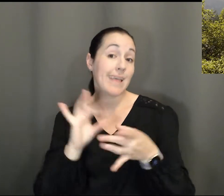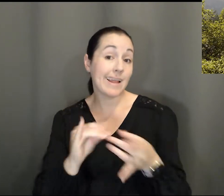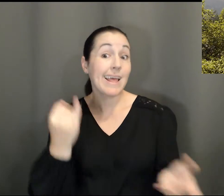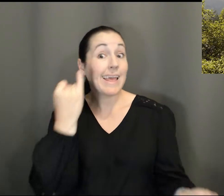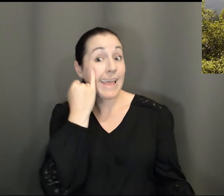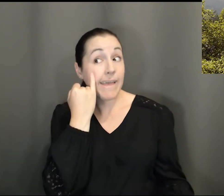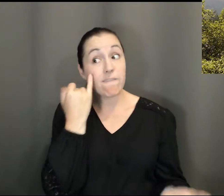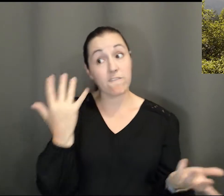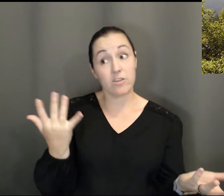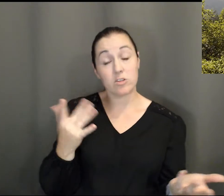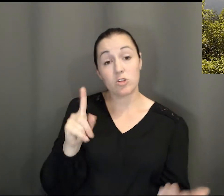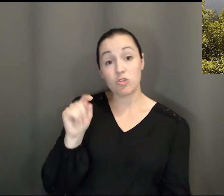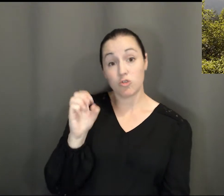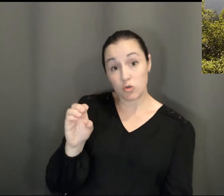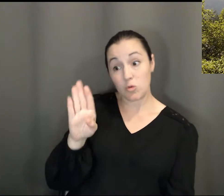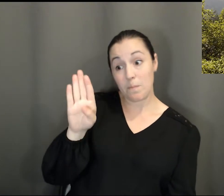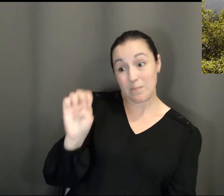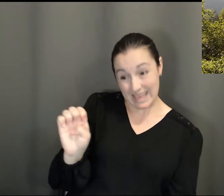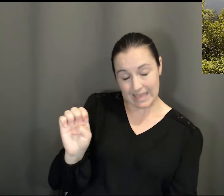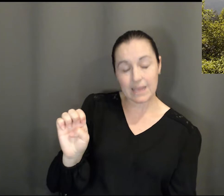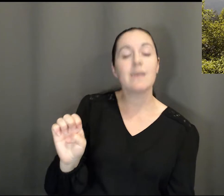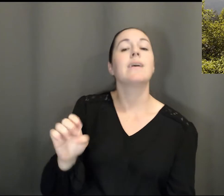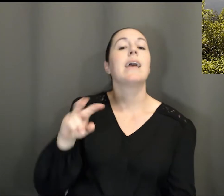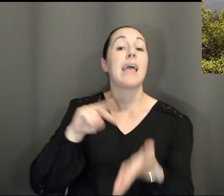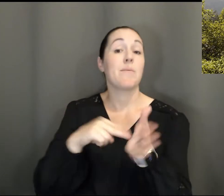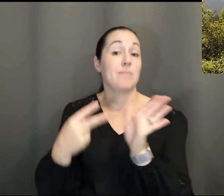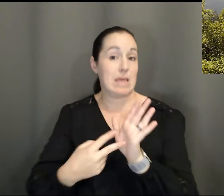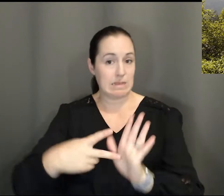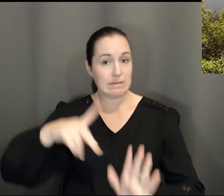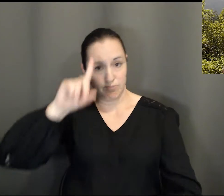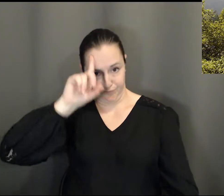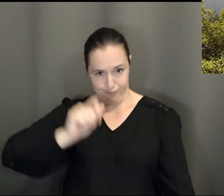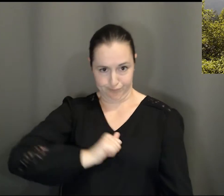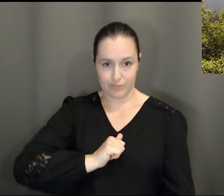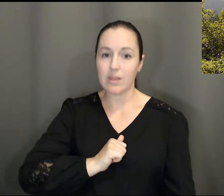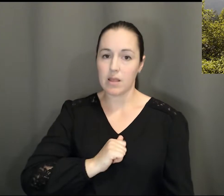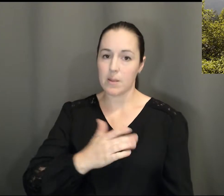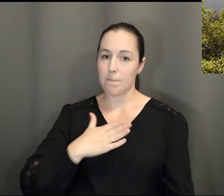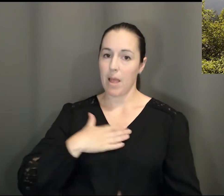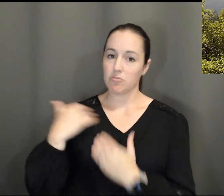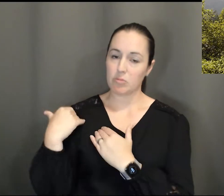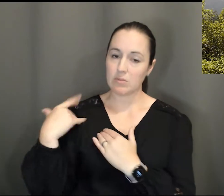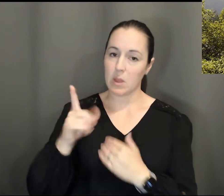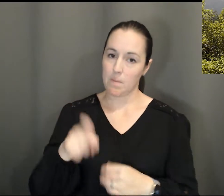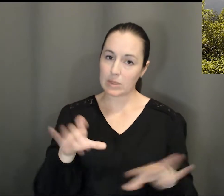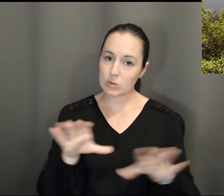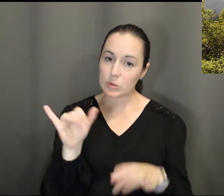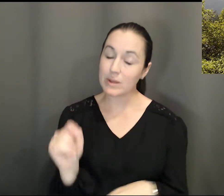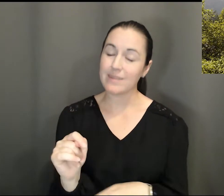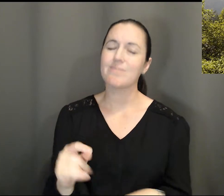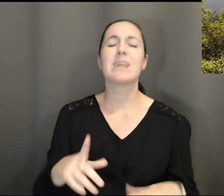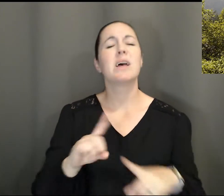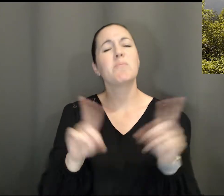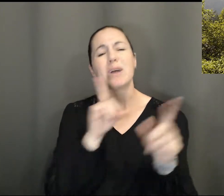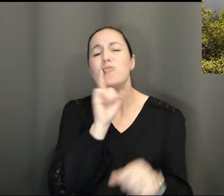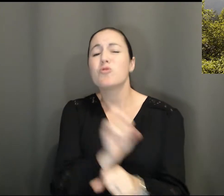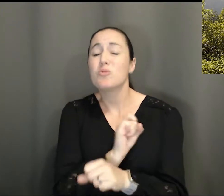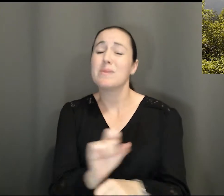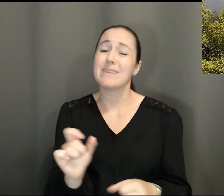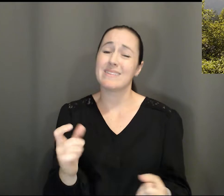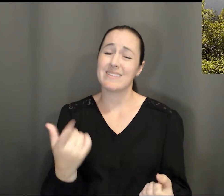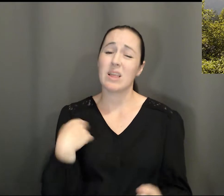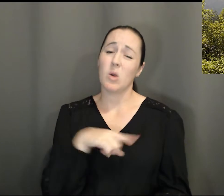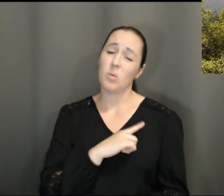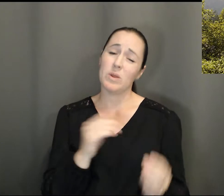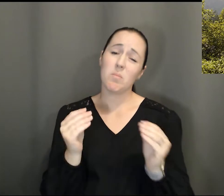more limited in power than we might like to actually admit. Because really, you don't have the power to do a whole lot of things in